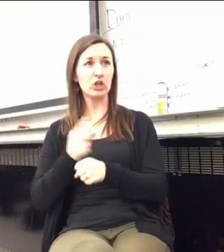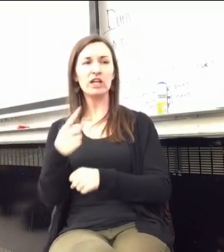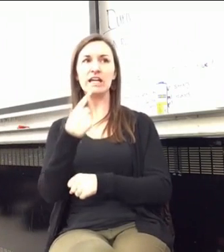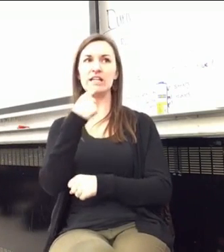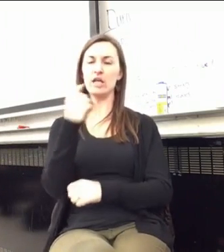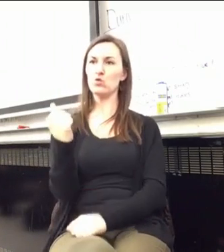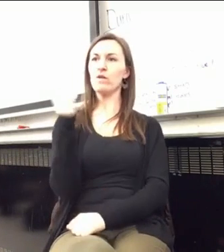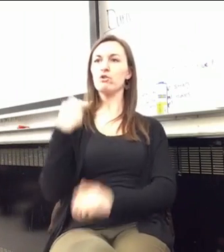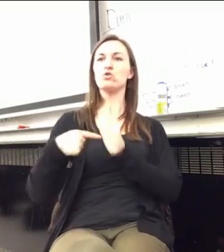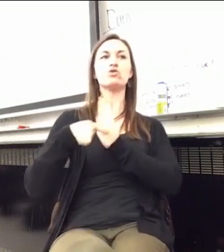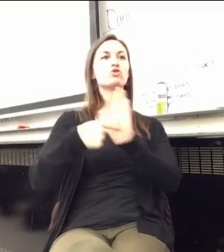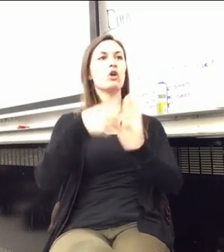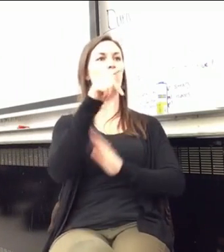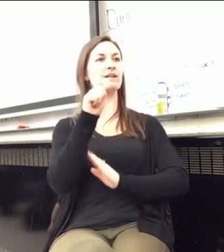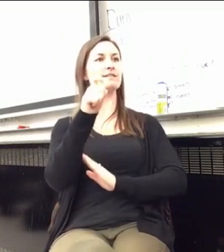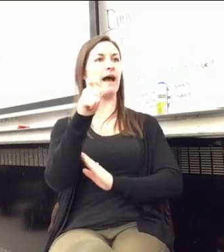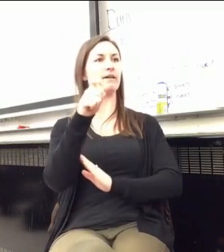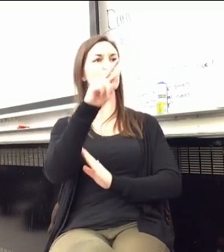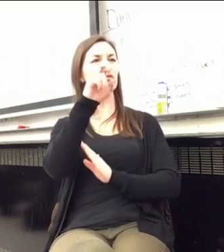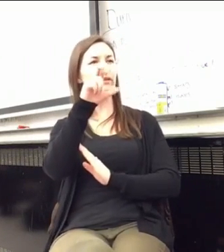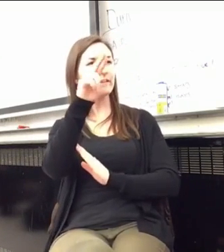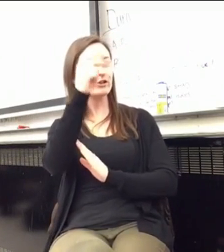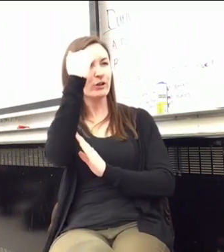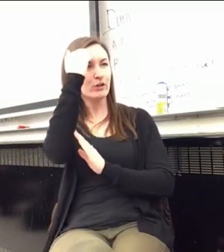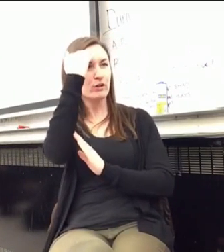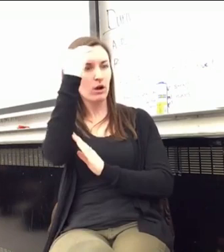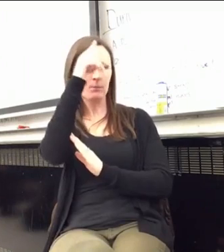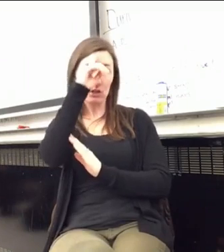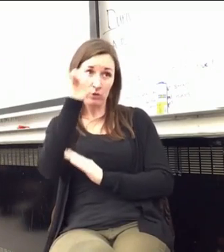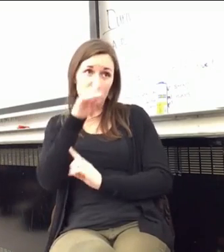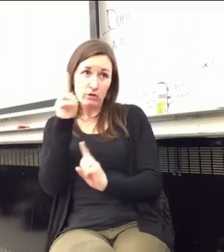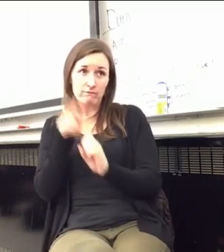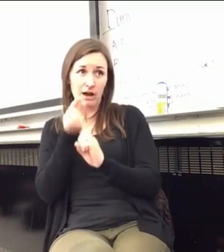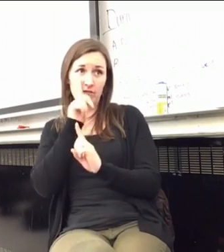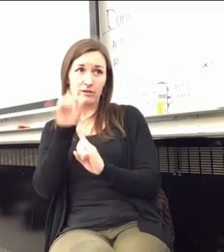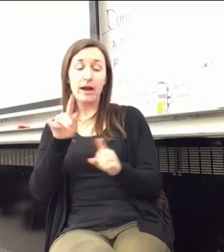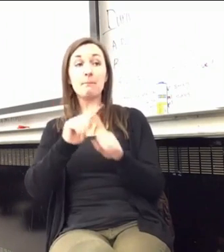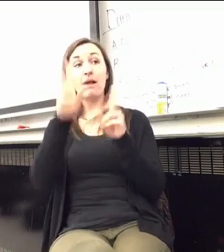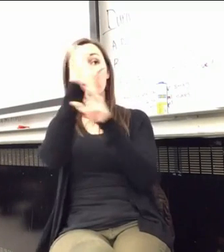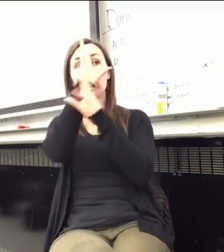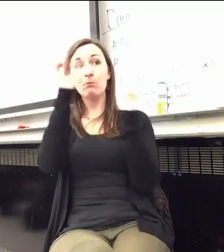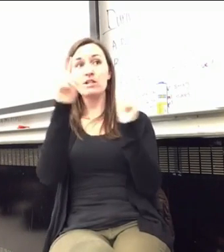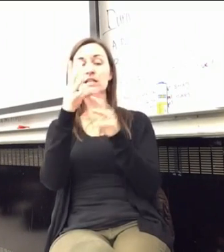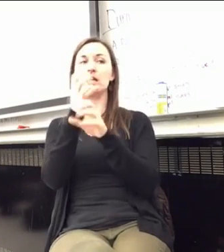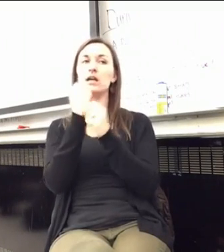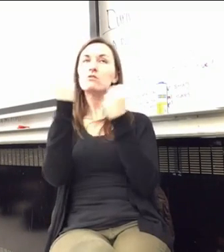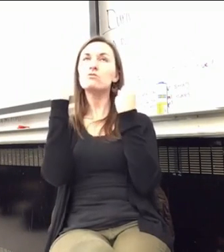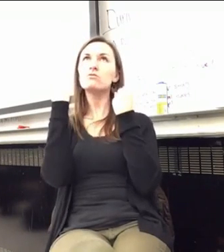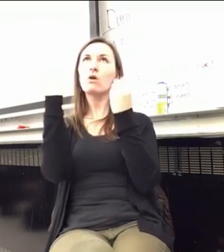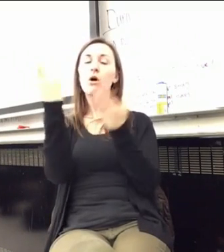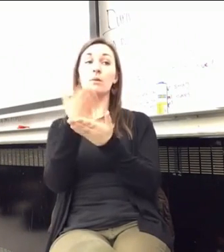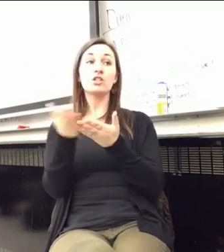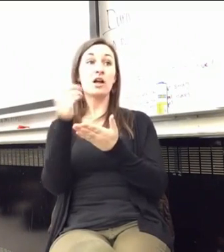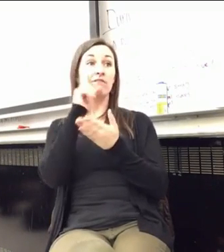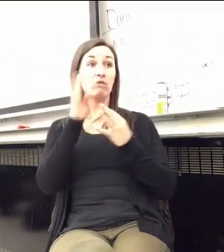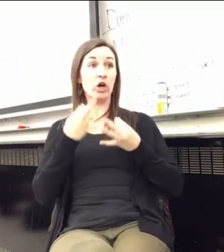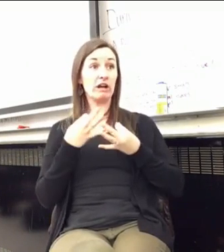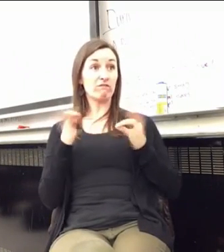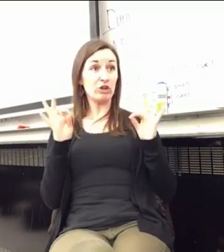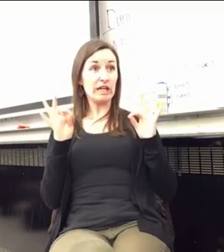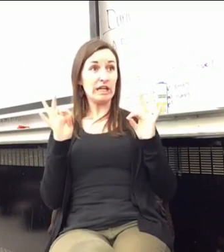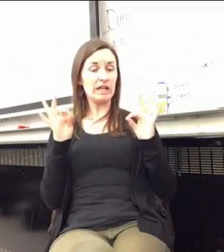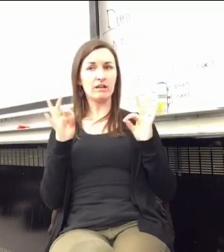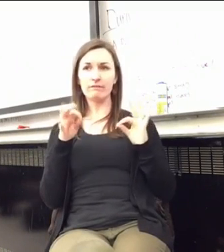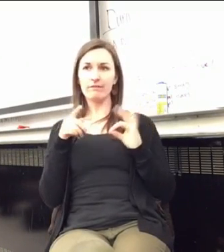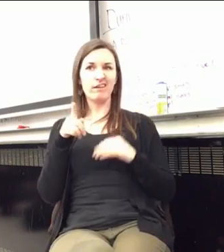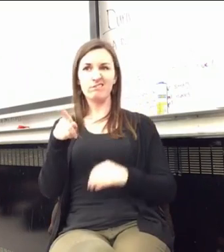tax returns because you do have to file tax returns. The biggest thing I would say, though, is the president gets so much stuff for free that he